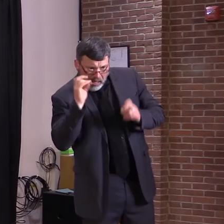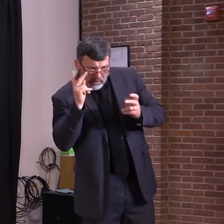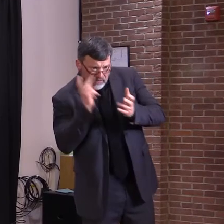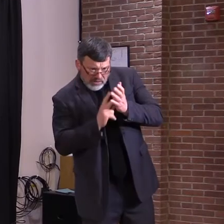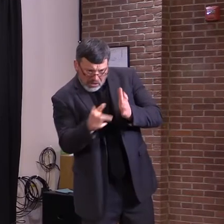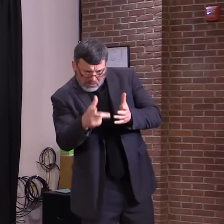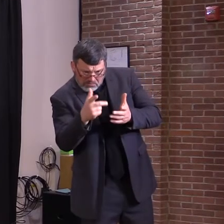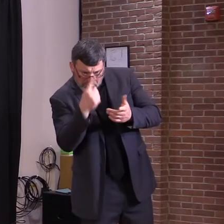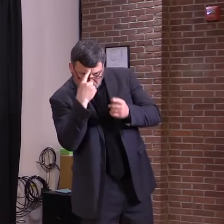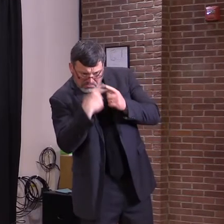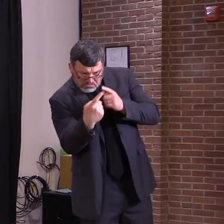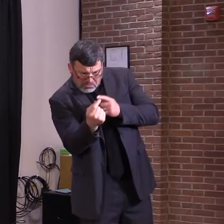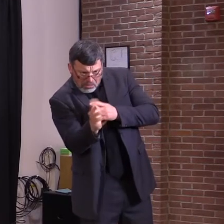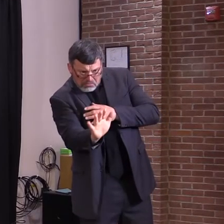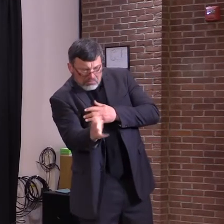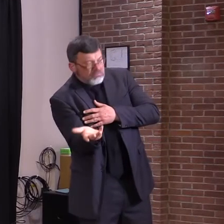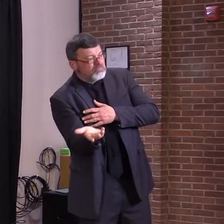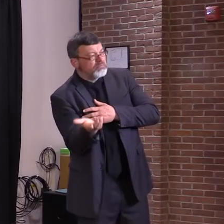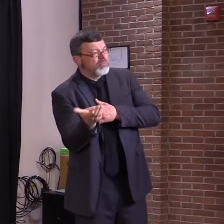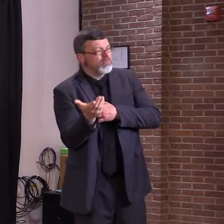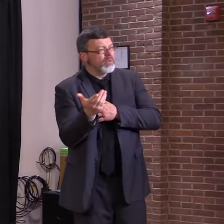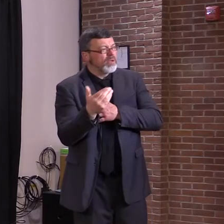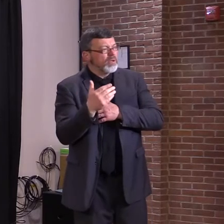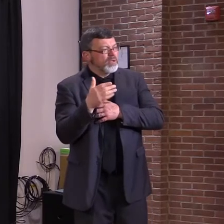school and schools and guidance?